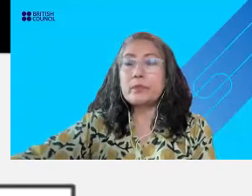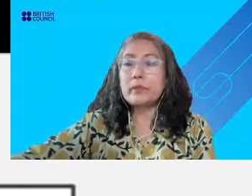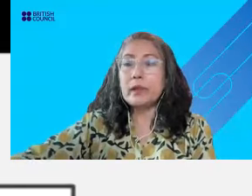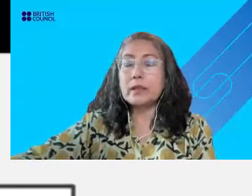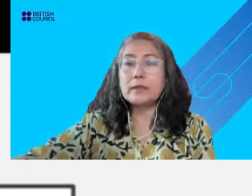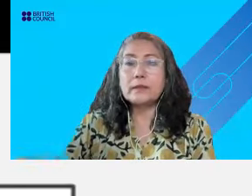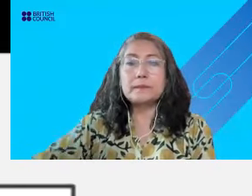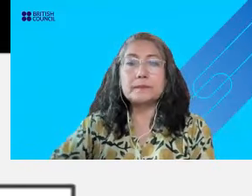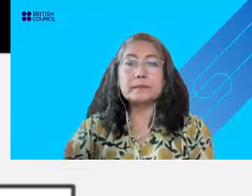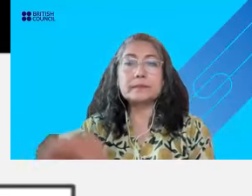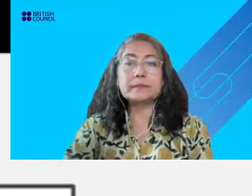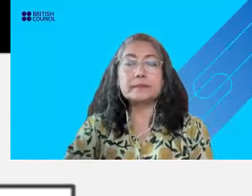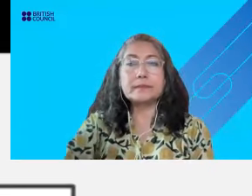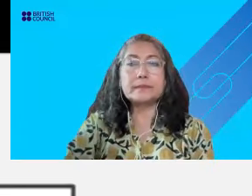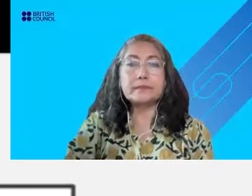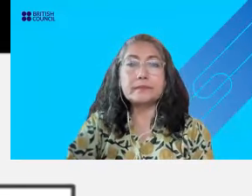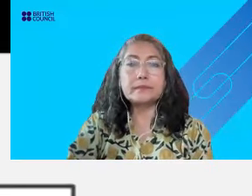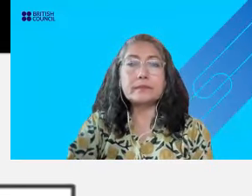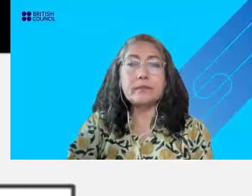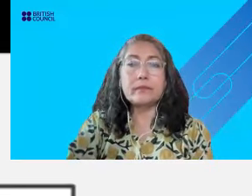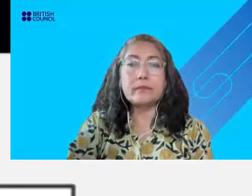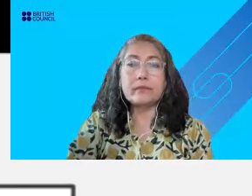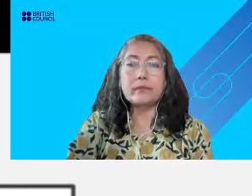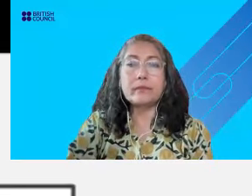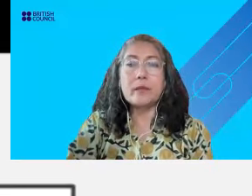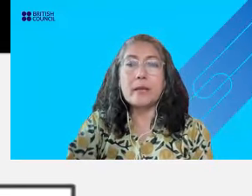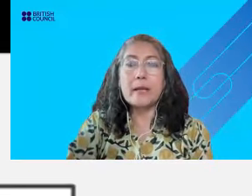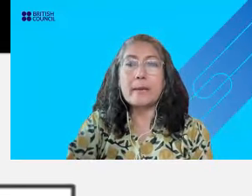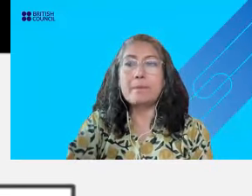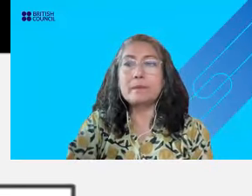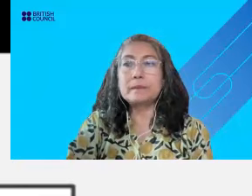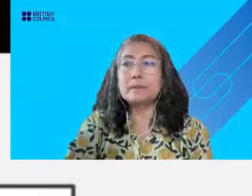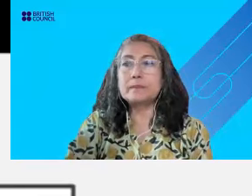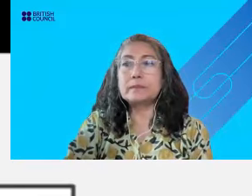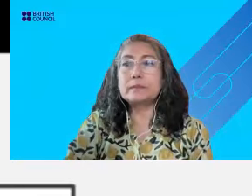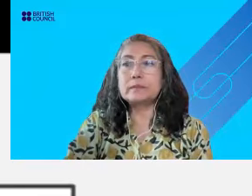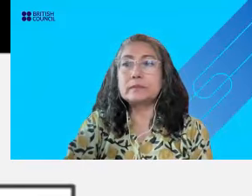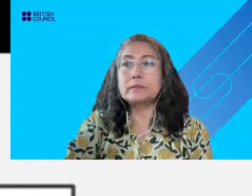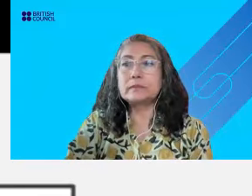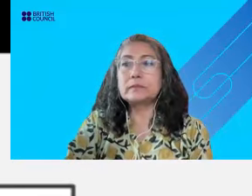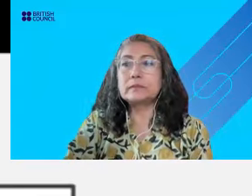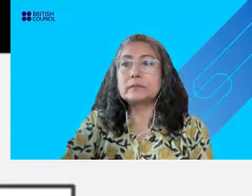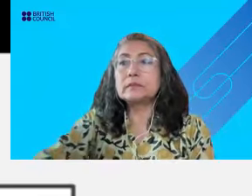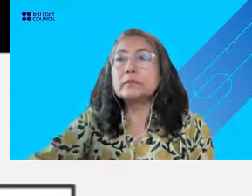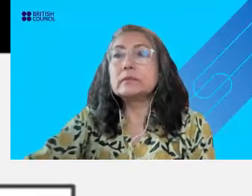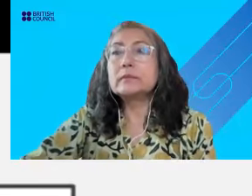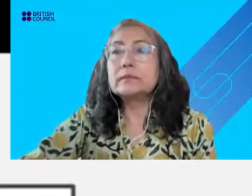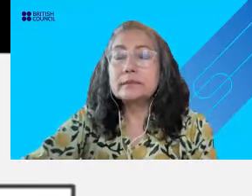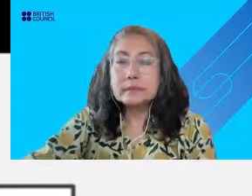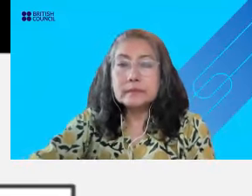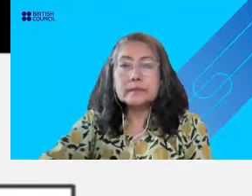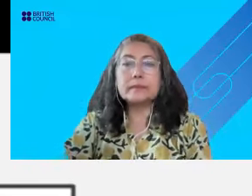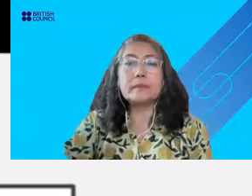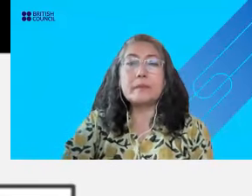a reusable bottle and make sure all your friends see that you're doing